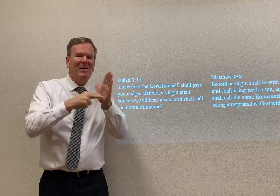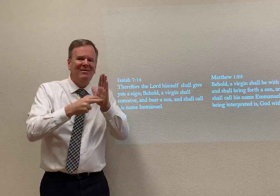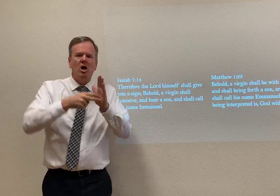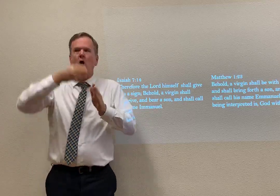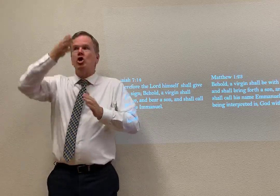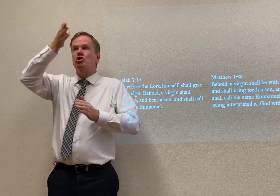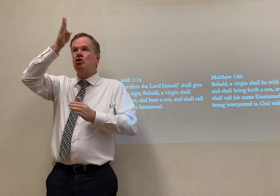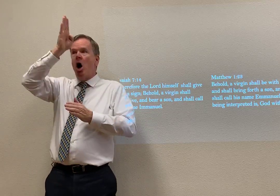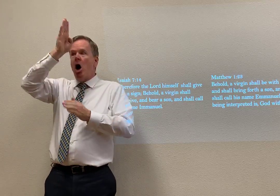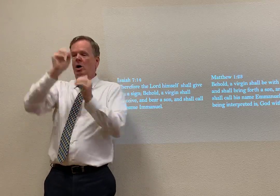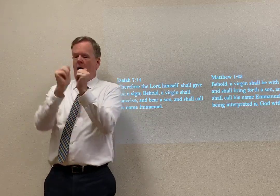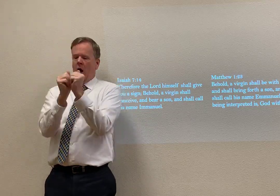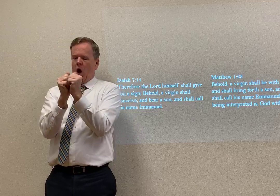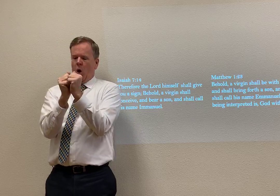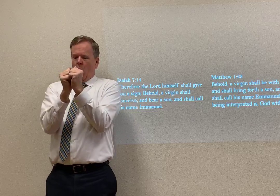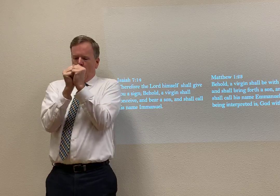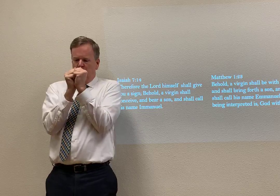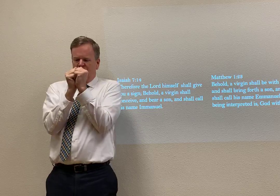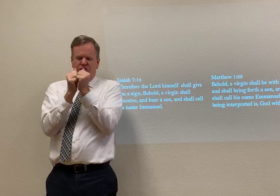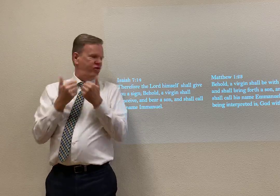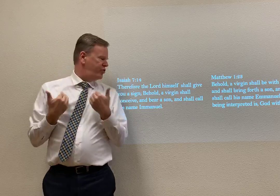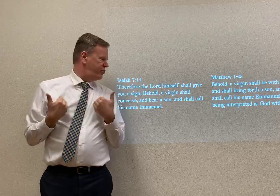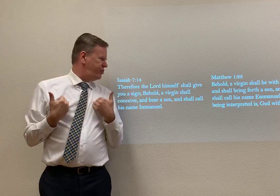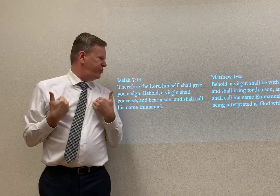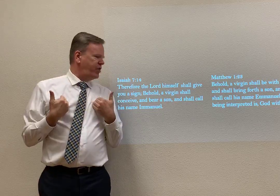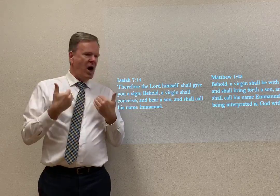Emmanuel means God with us.